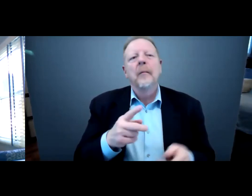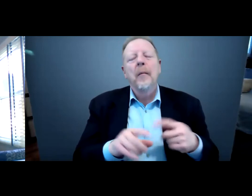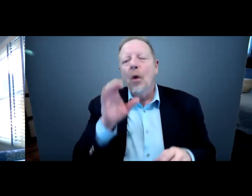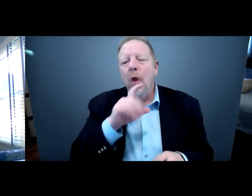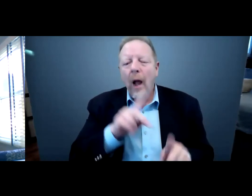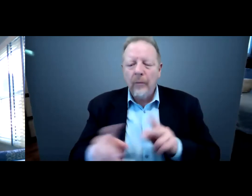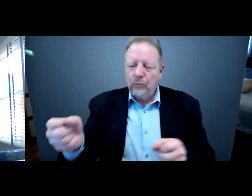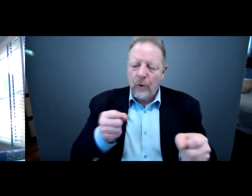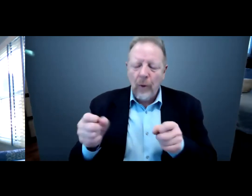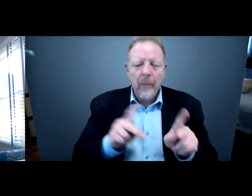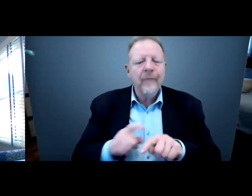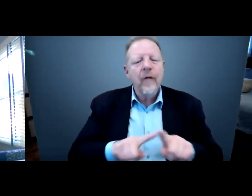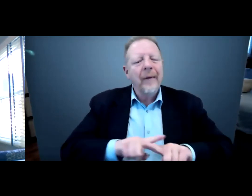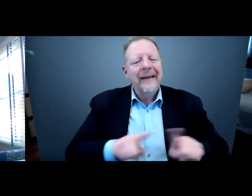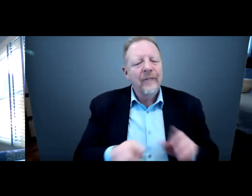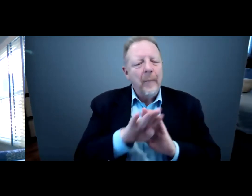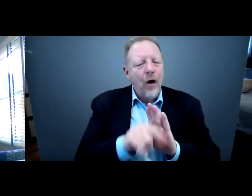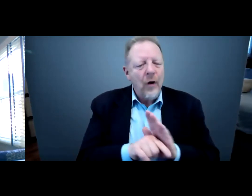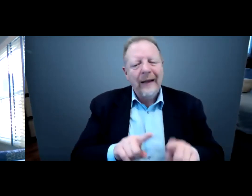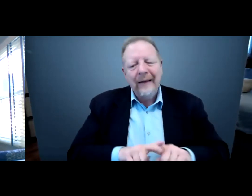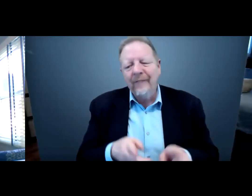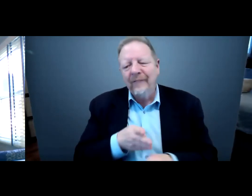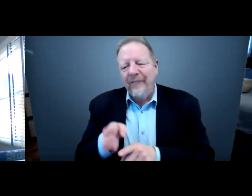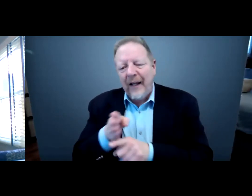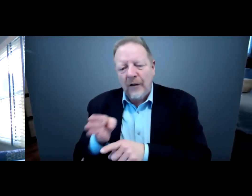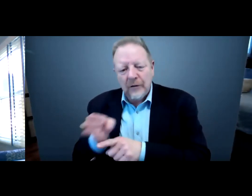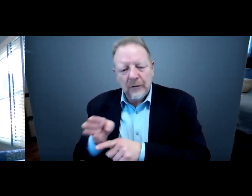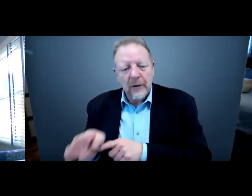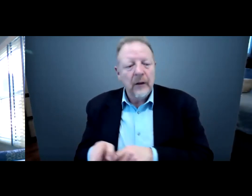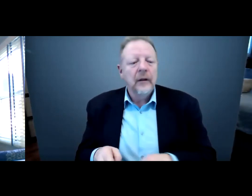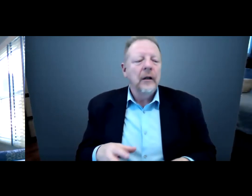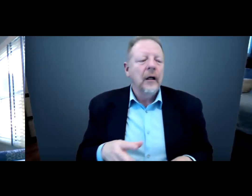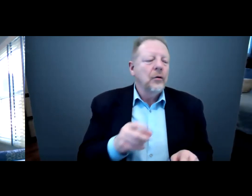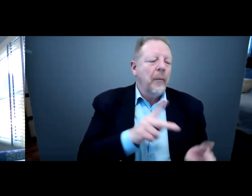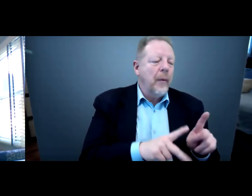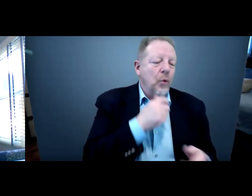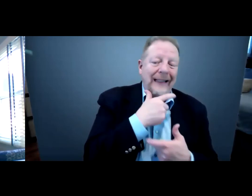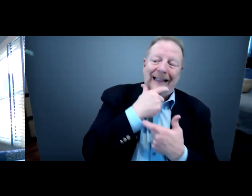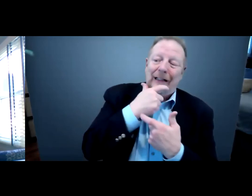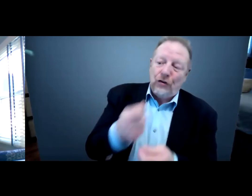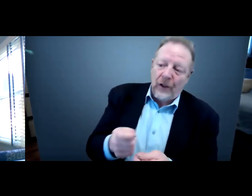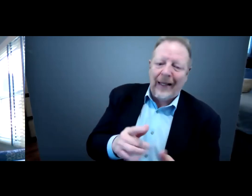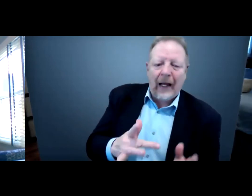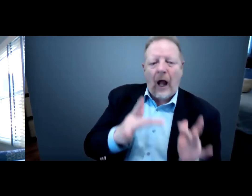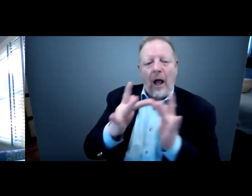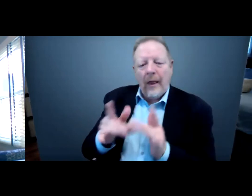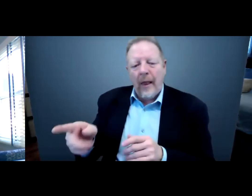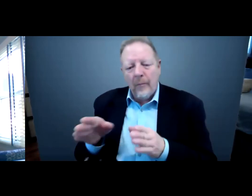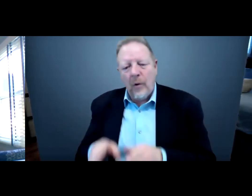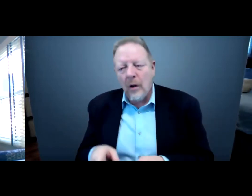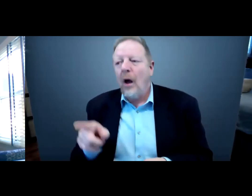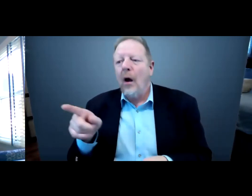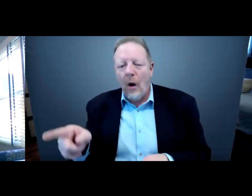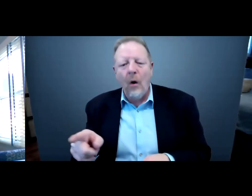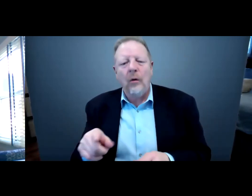And if somebody is interested in a certain field, that there's maybe, a person they can reach out to that might have connections in